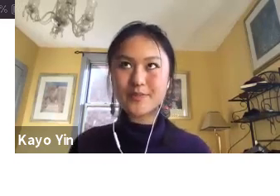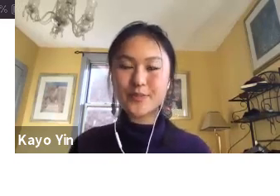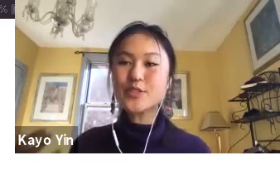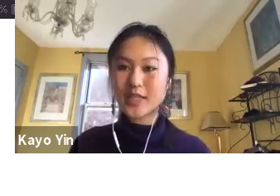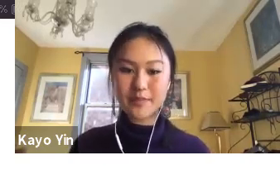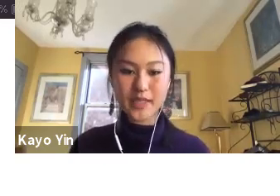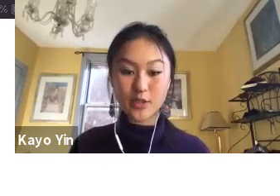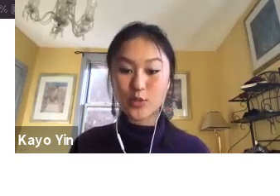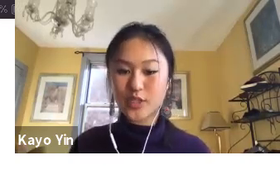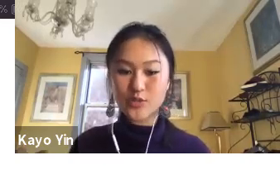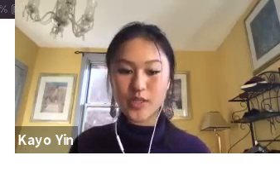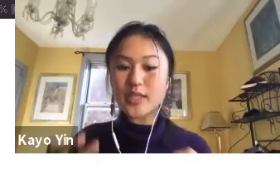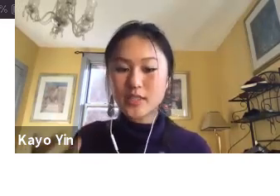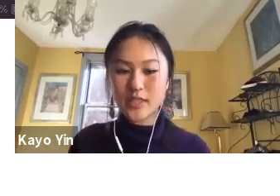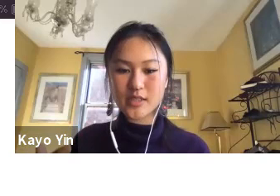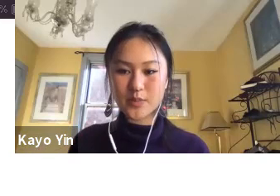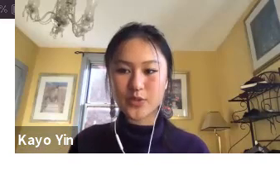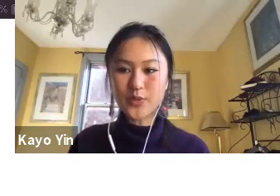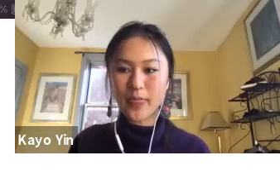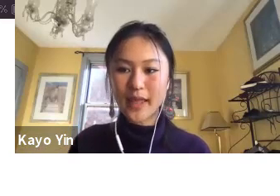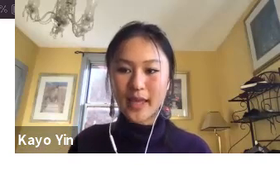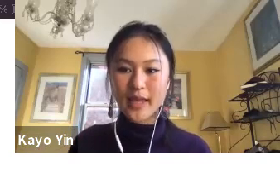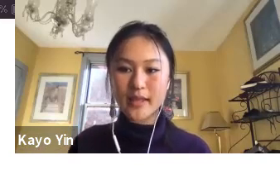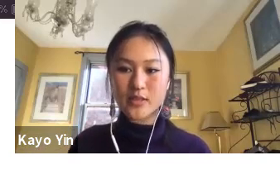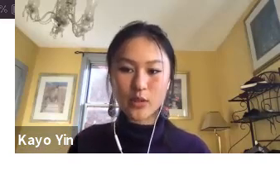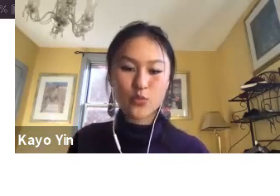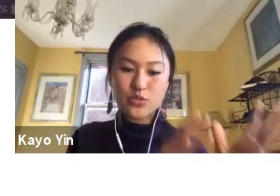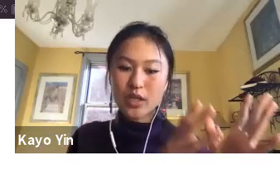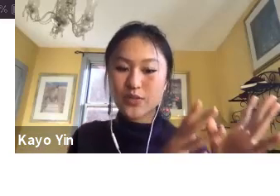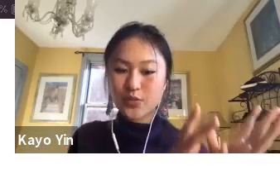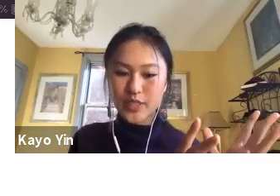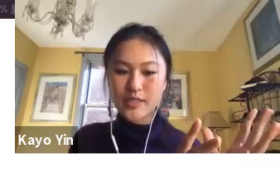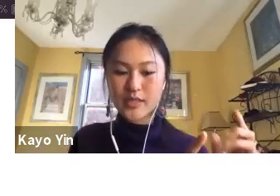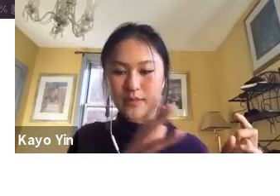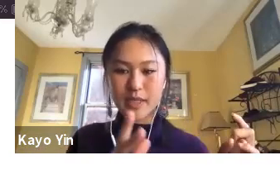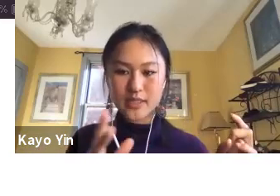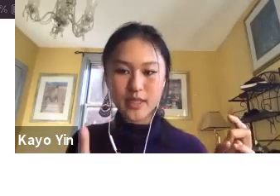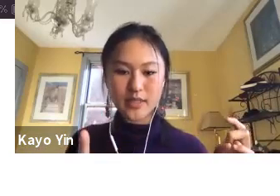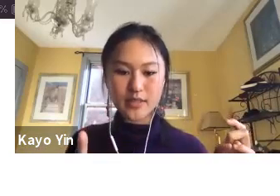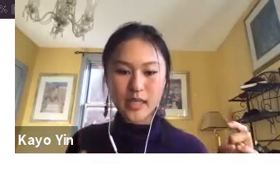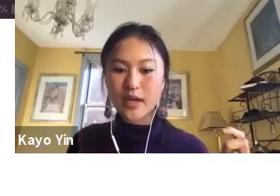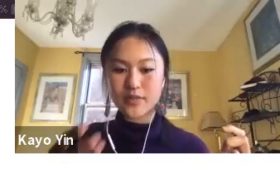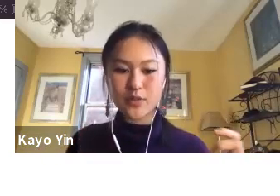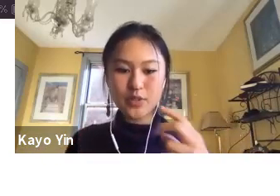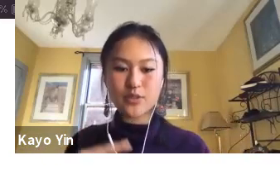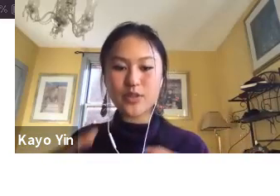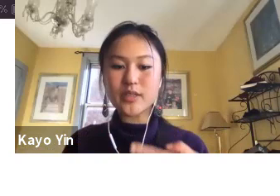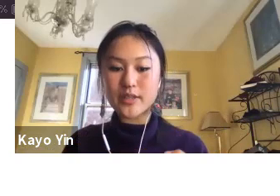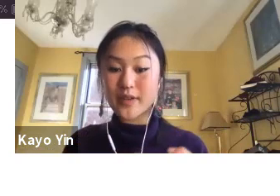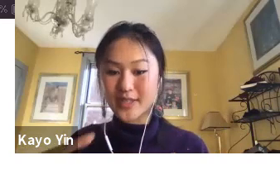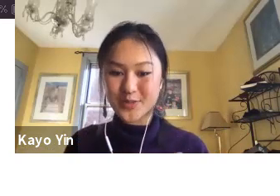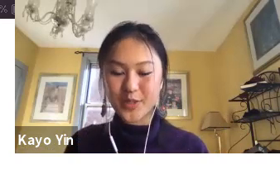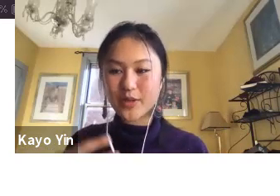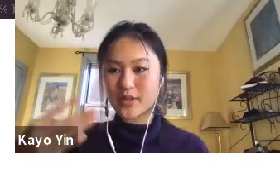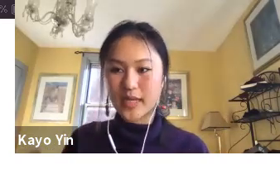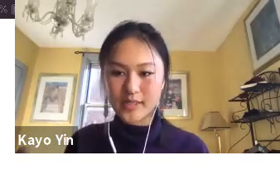the pre-trained embeddings are only used to initialize the model, and then so like we do not freeze the embedding layers after when we're doing the